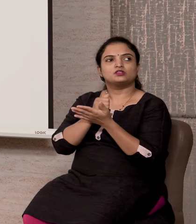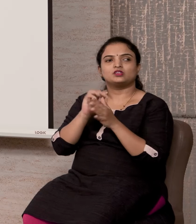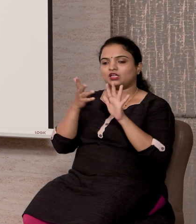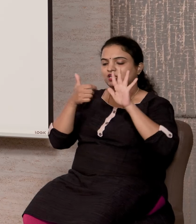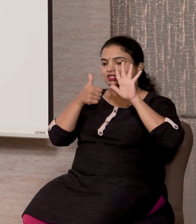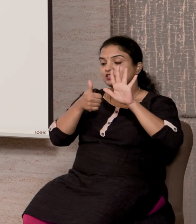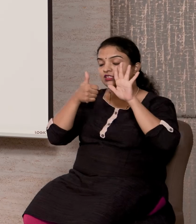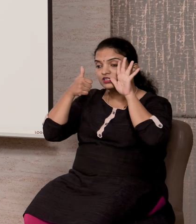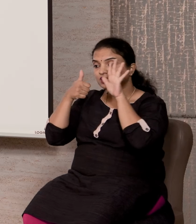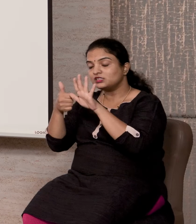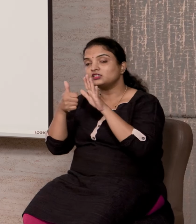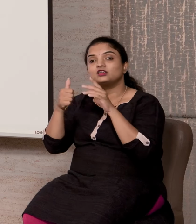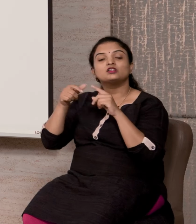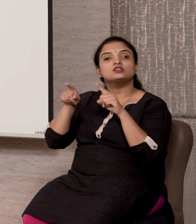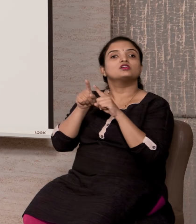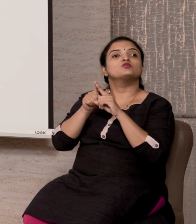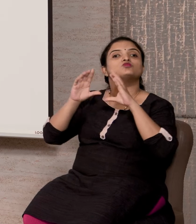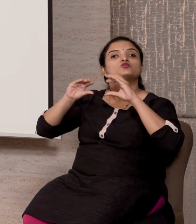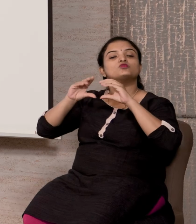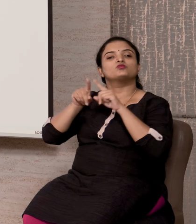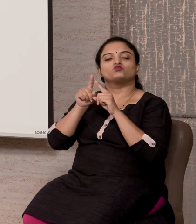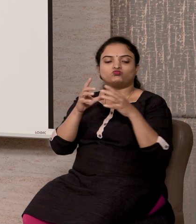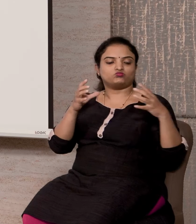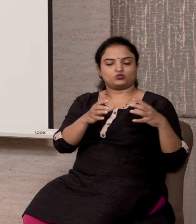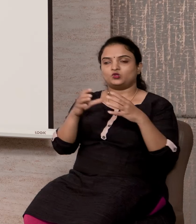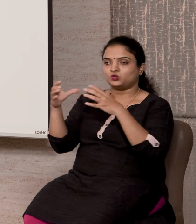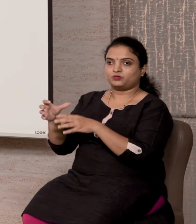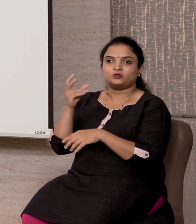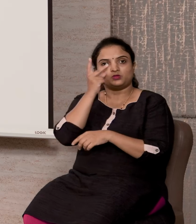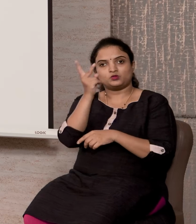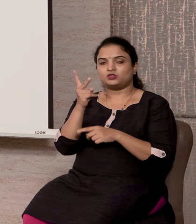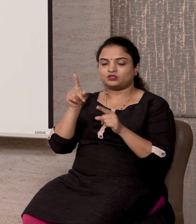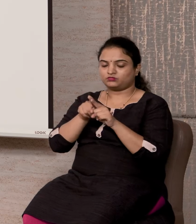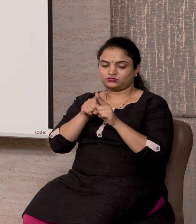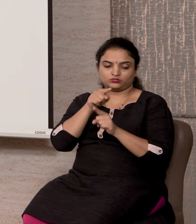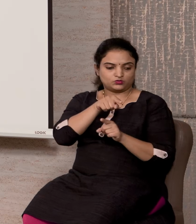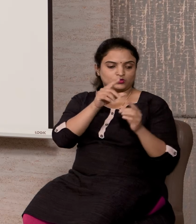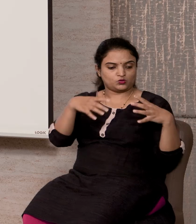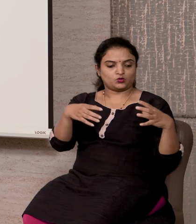software engineers. We told them, you're into 2 groups now. One of them will self-learn